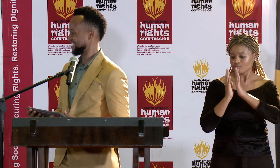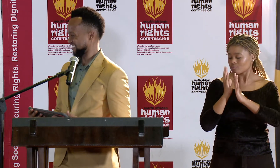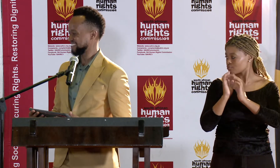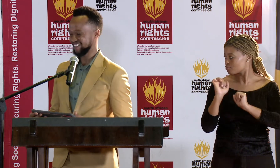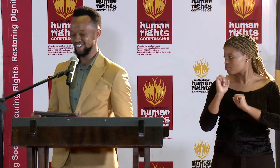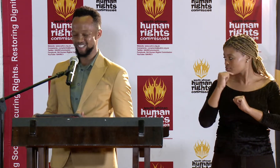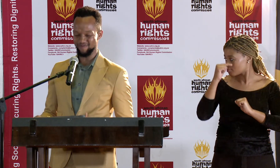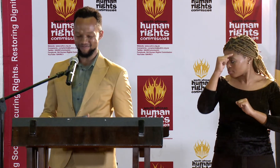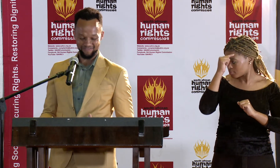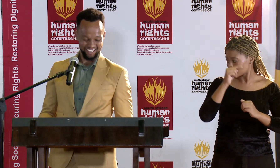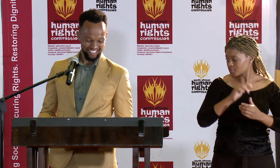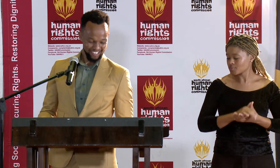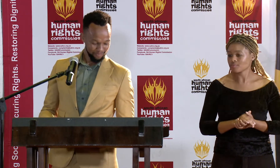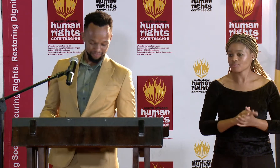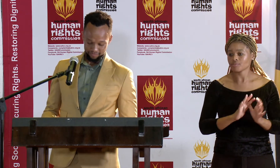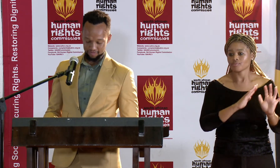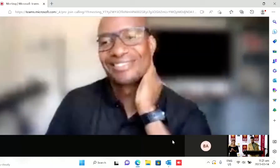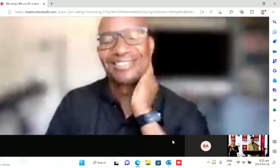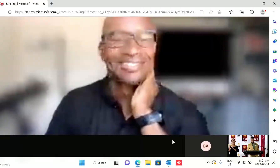Yeah? Awesome.